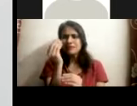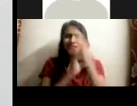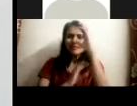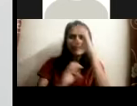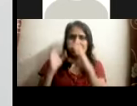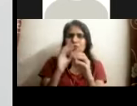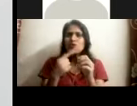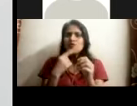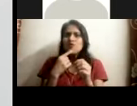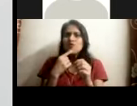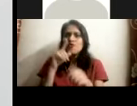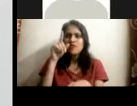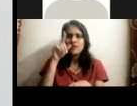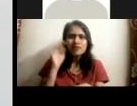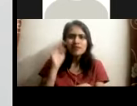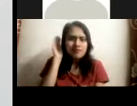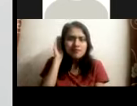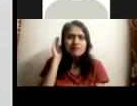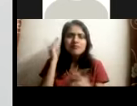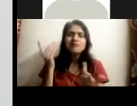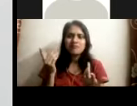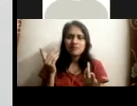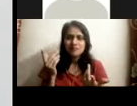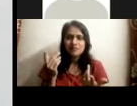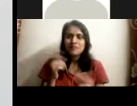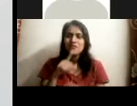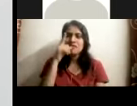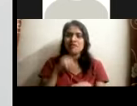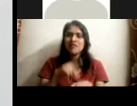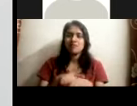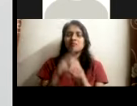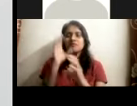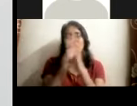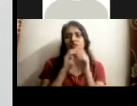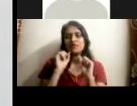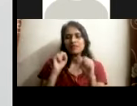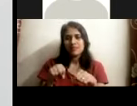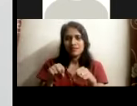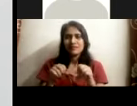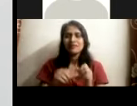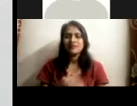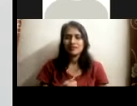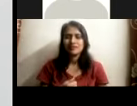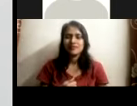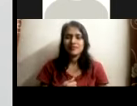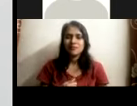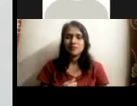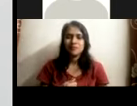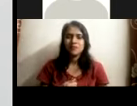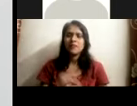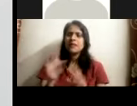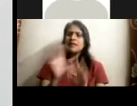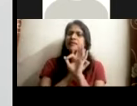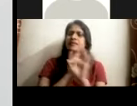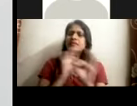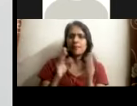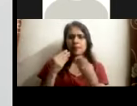those who are listening about it for the first time. But just a simple thought, there are